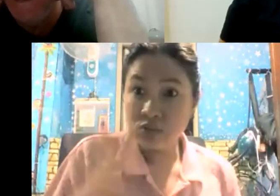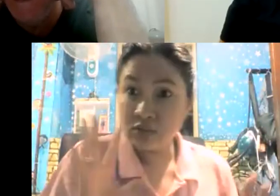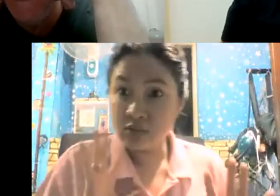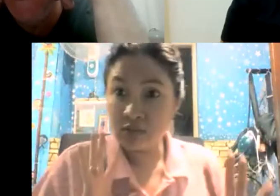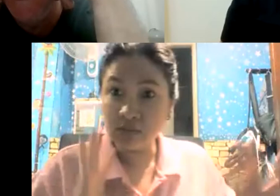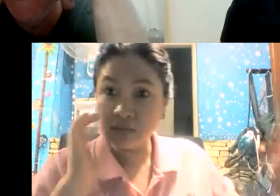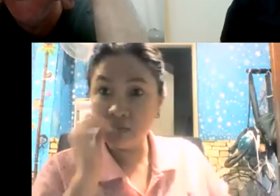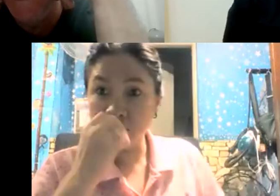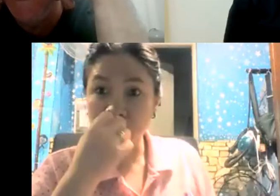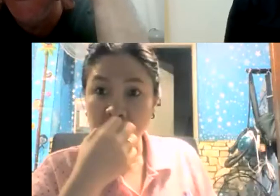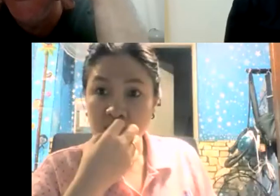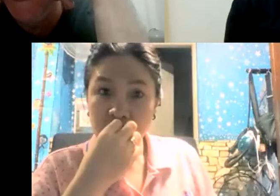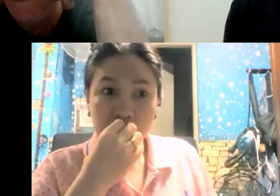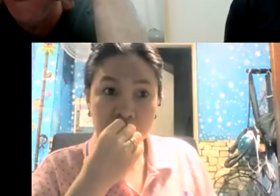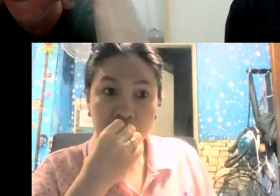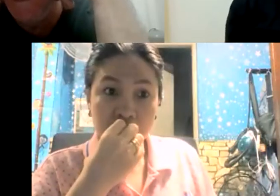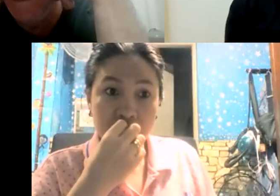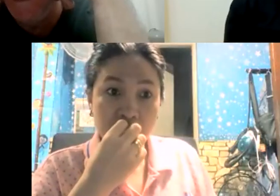sorry for just, so after that,